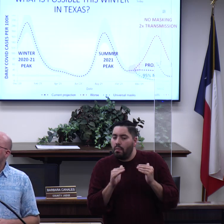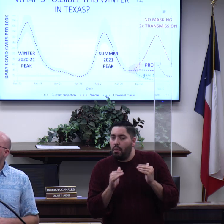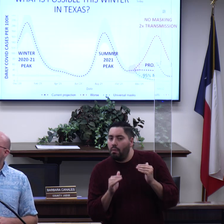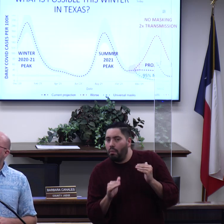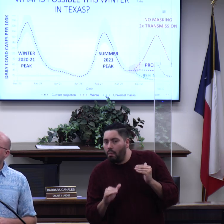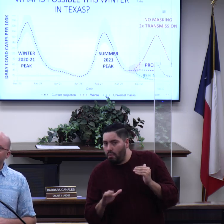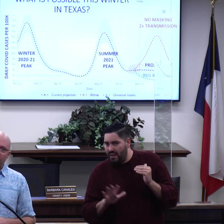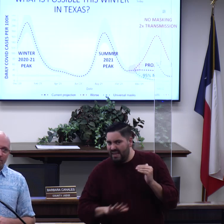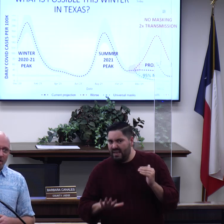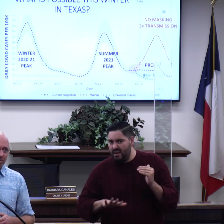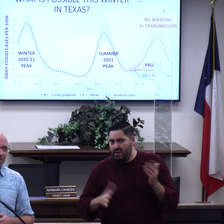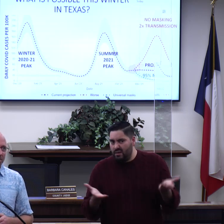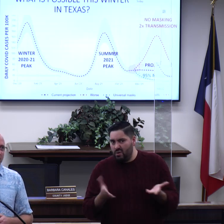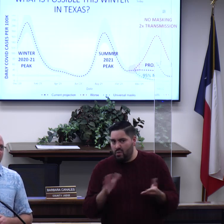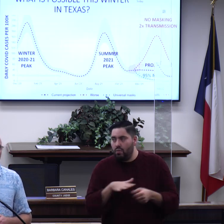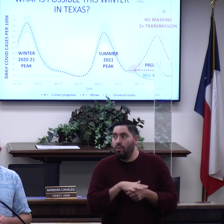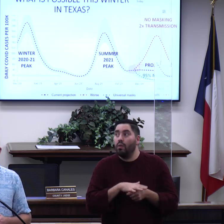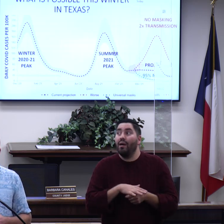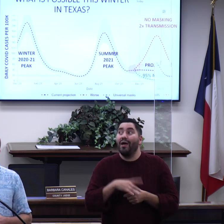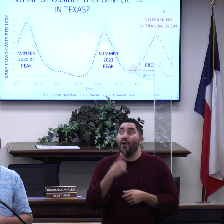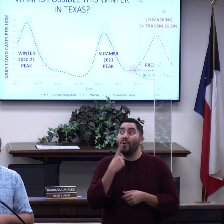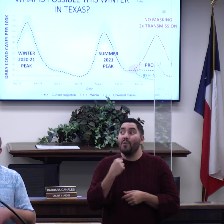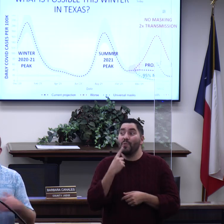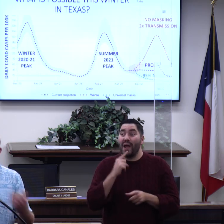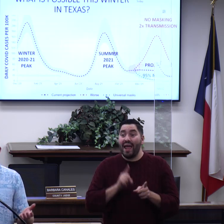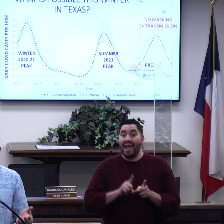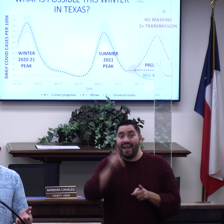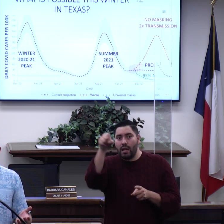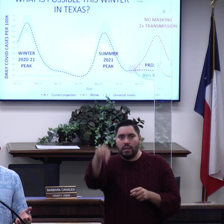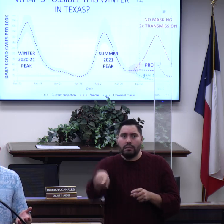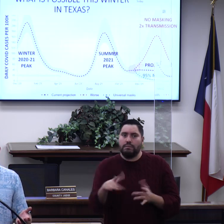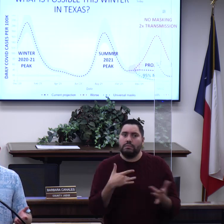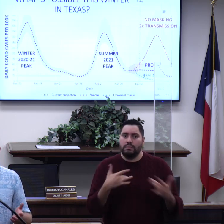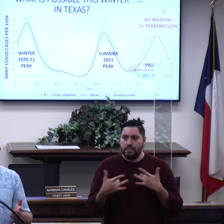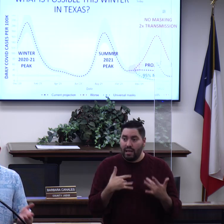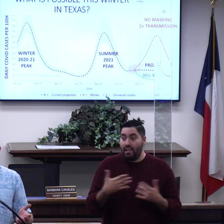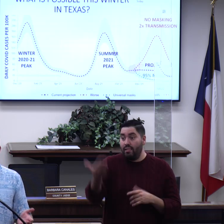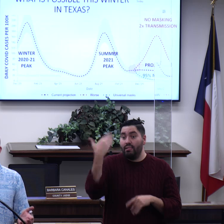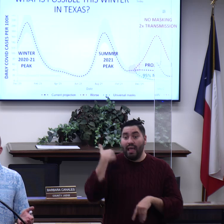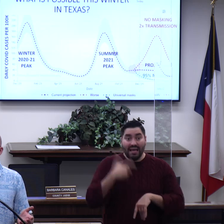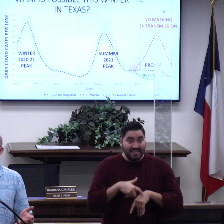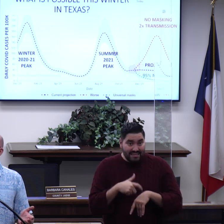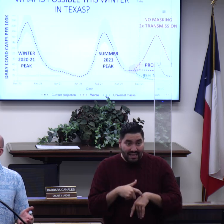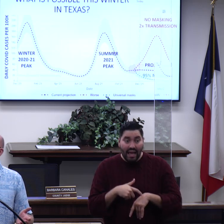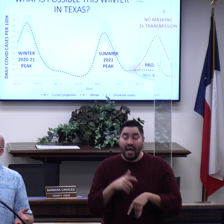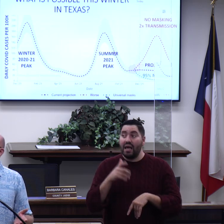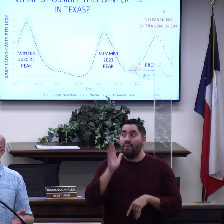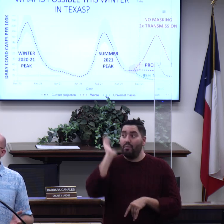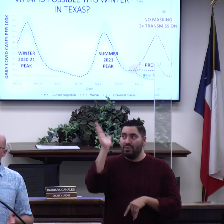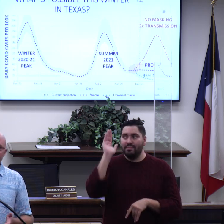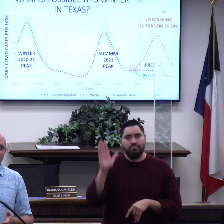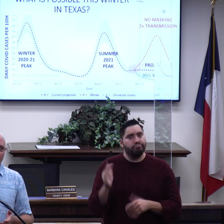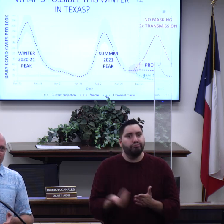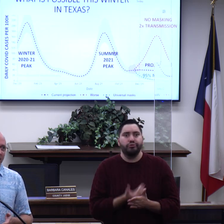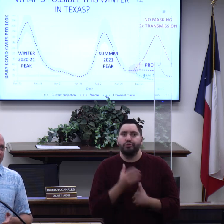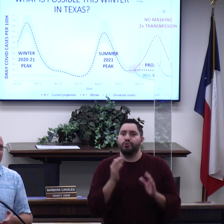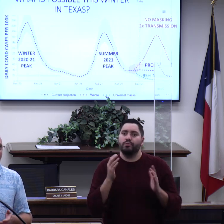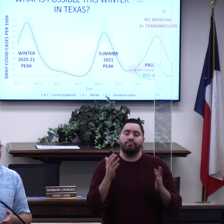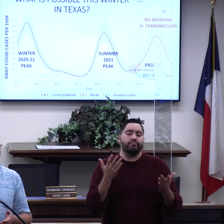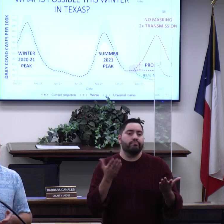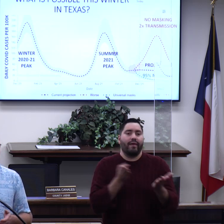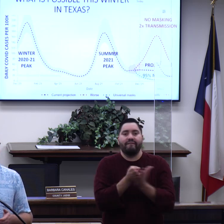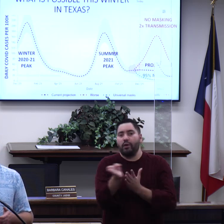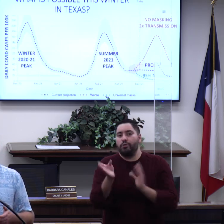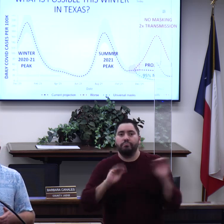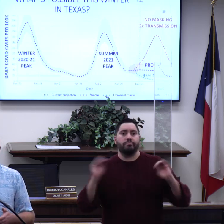locally. And the red peak is what we're concerned about. The last time I presented this, there wasn't a new variant, but this worst case